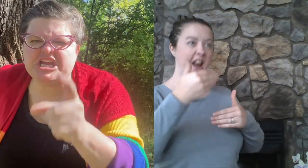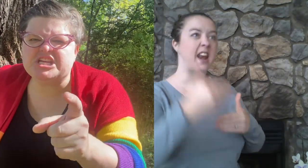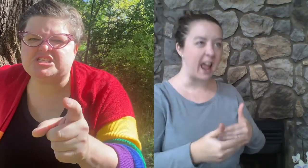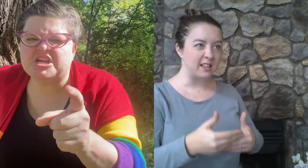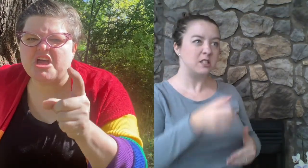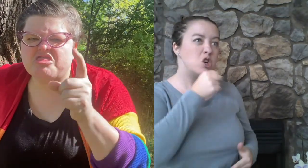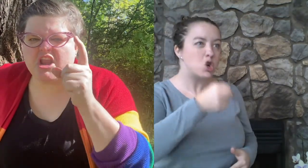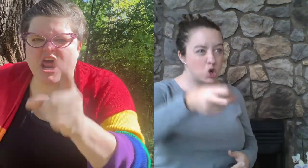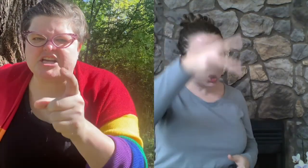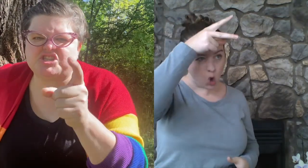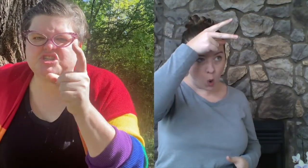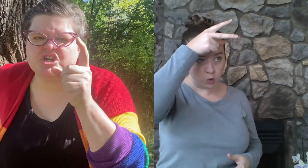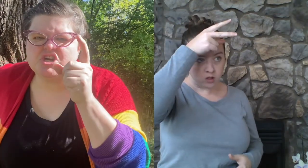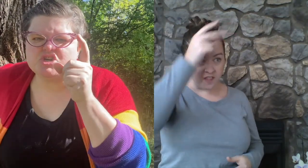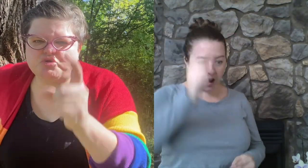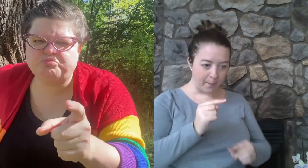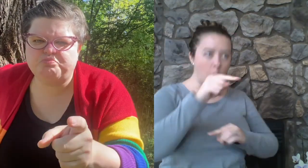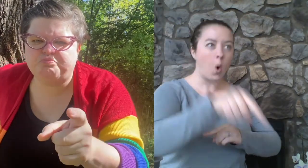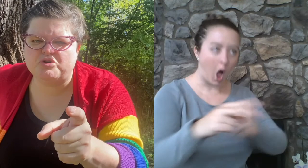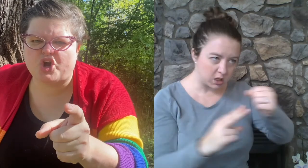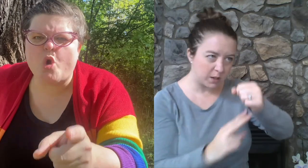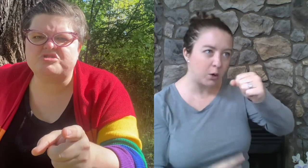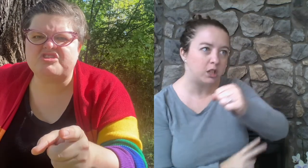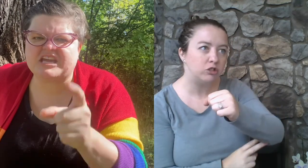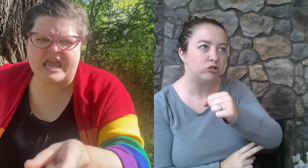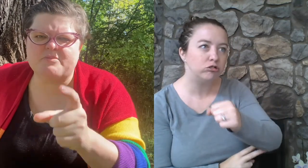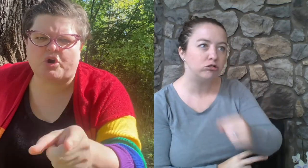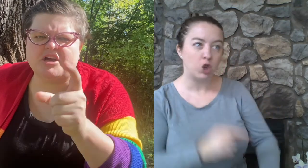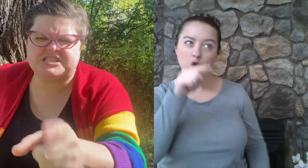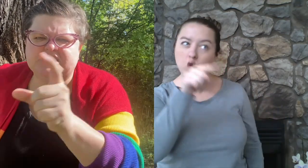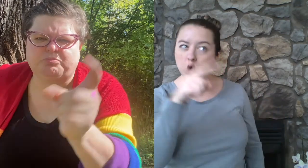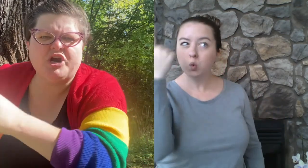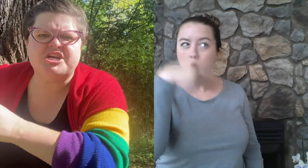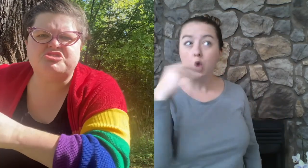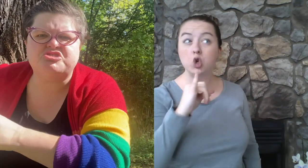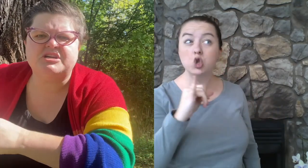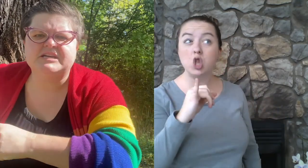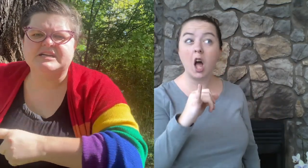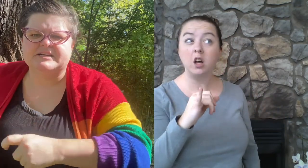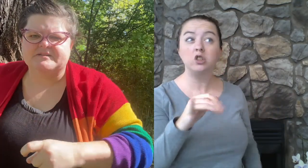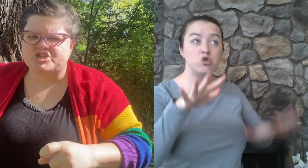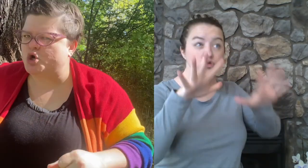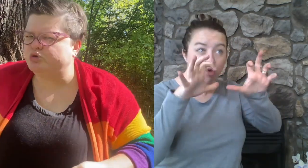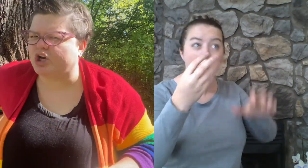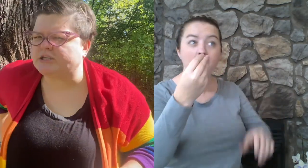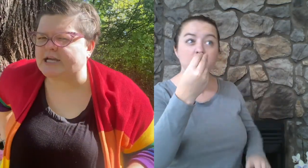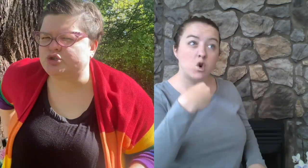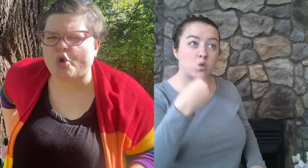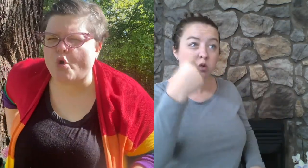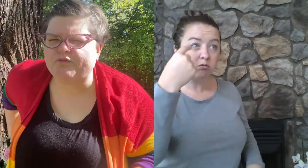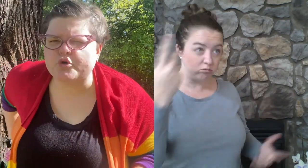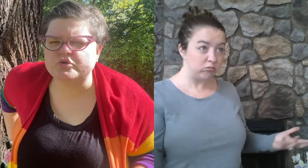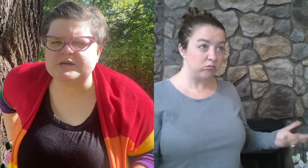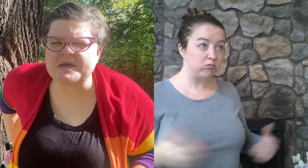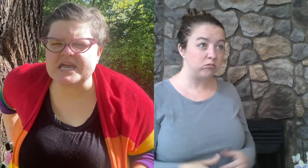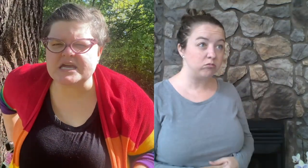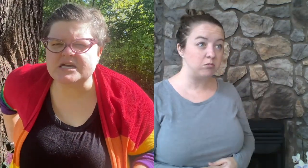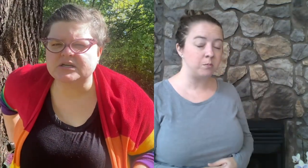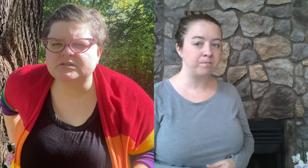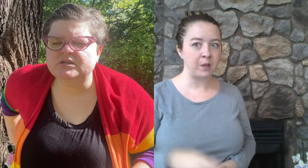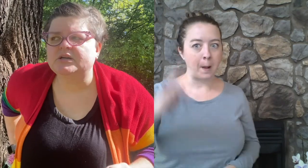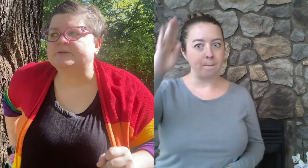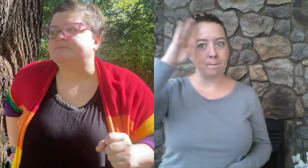could eat the next goat that came across this bridge. You look like troll food to